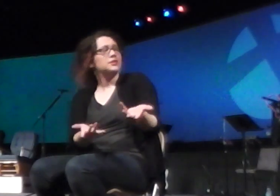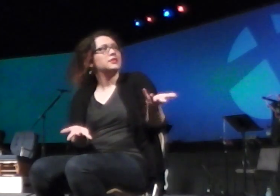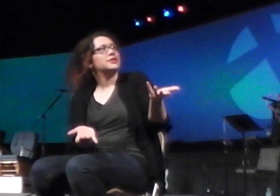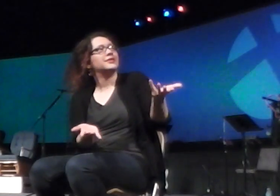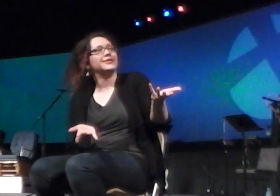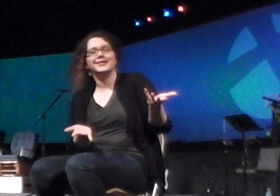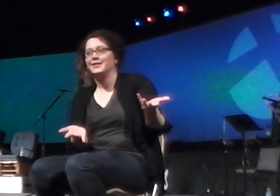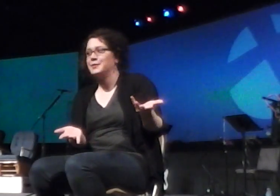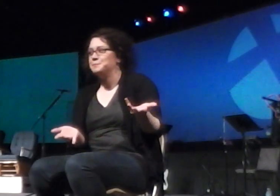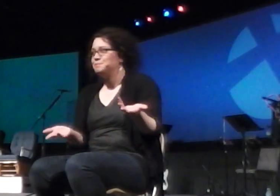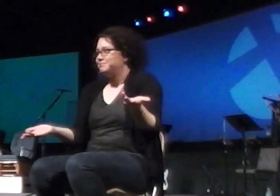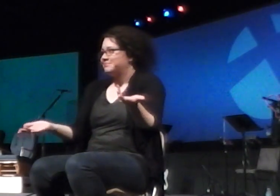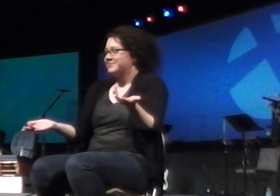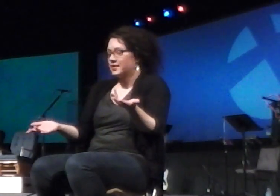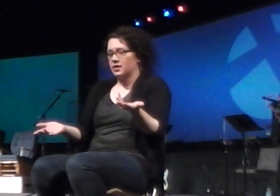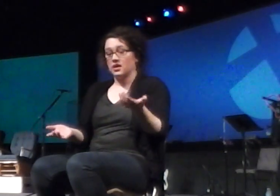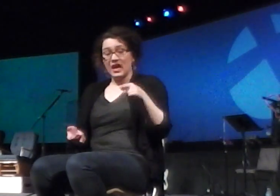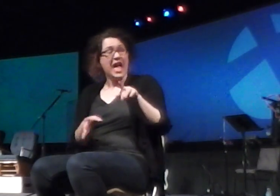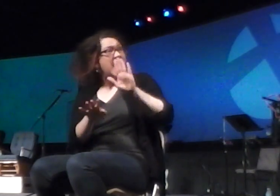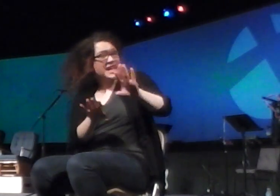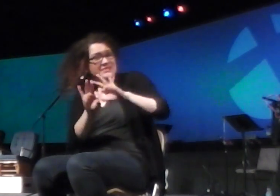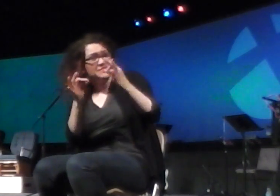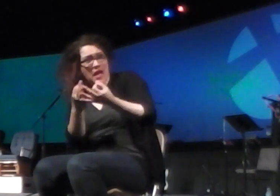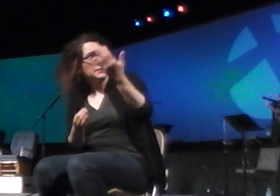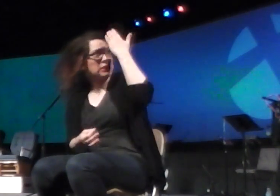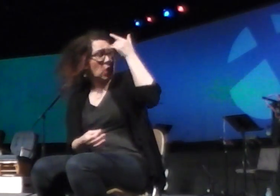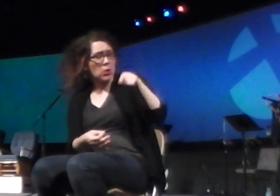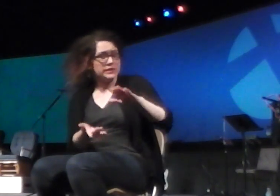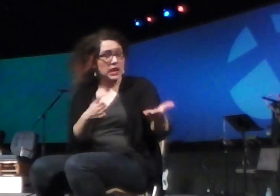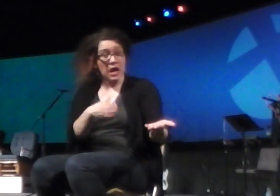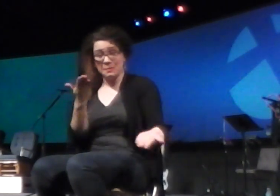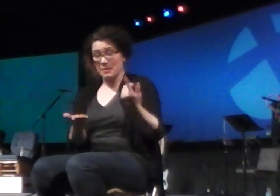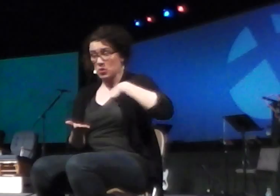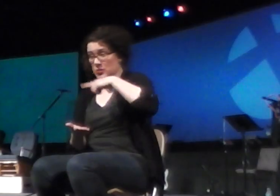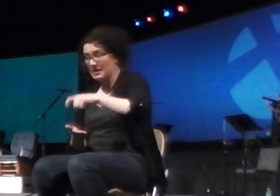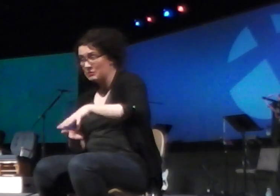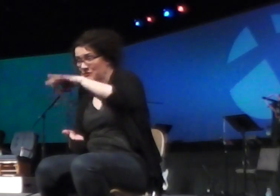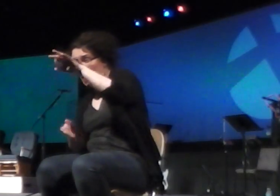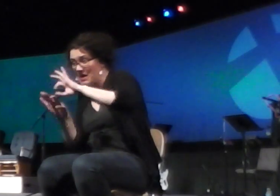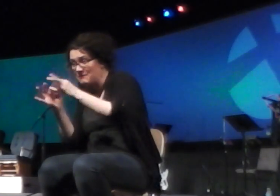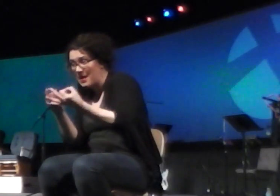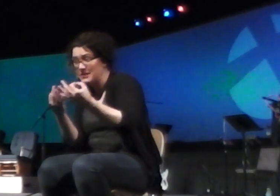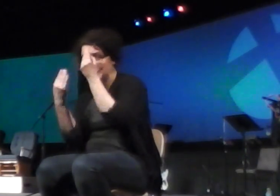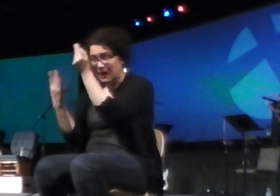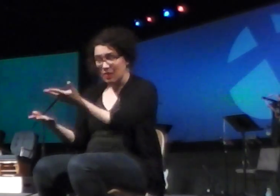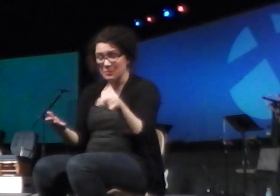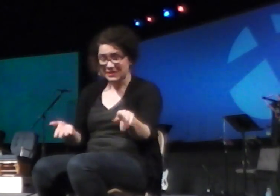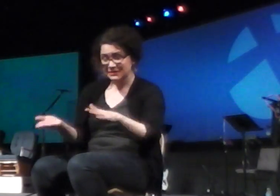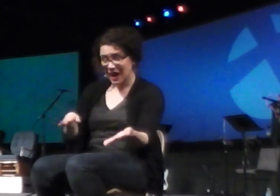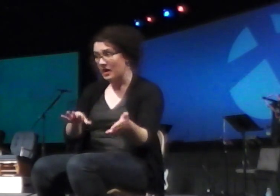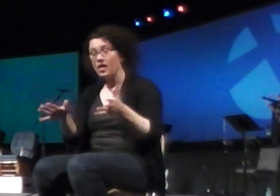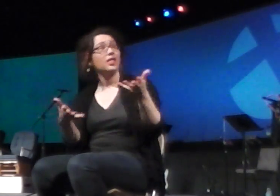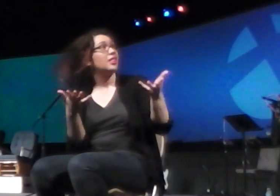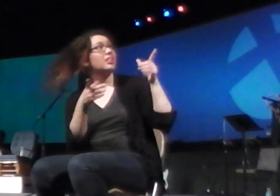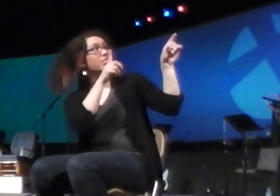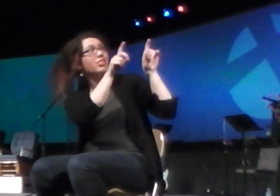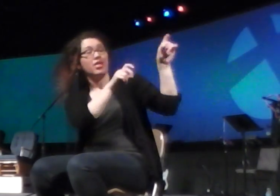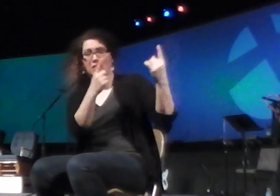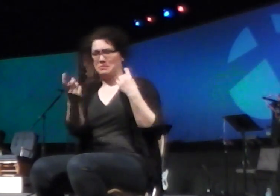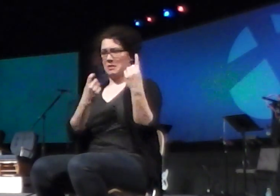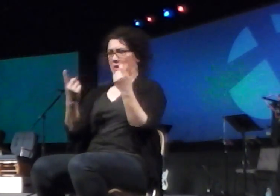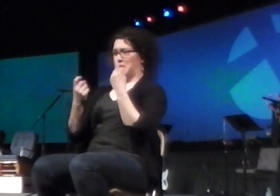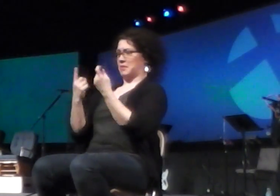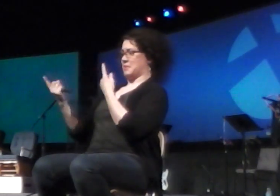the questions. Does his family know? Should we find his family and tell them that he's dead? Well, so many